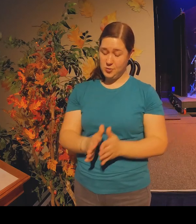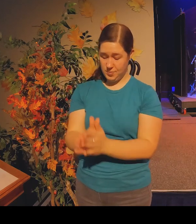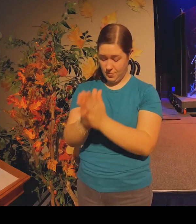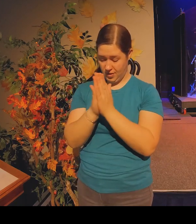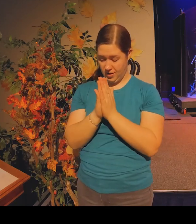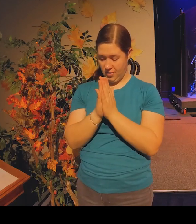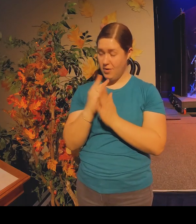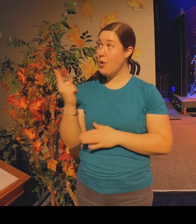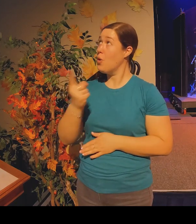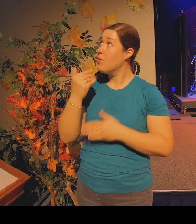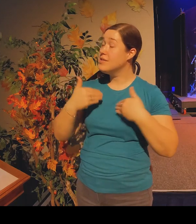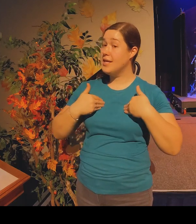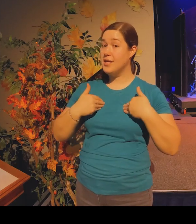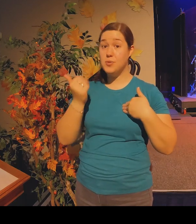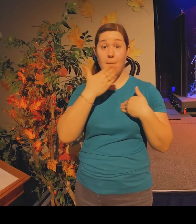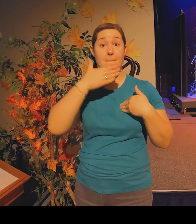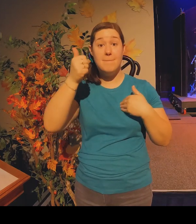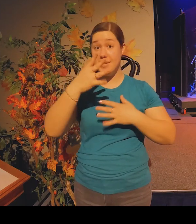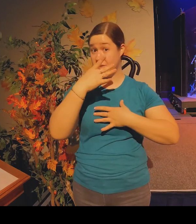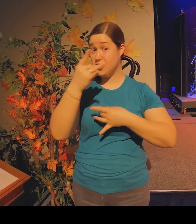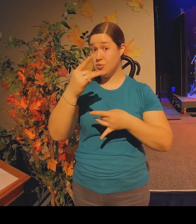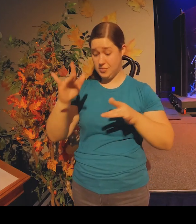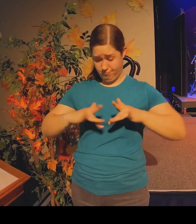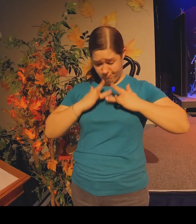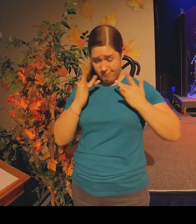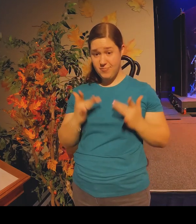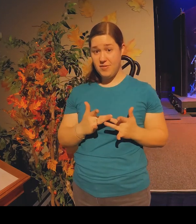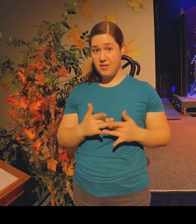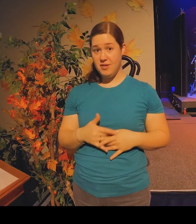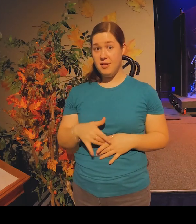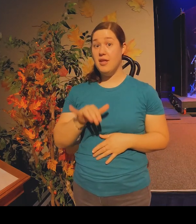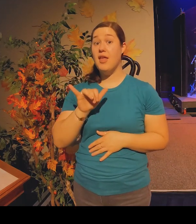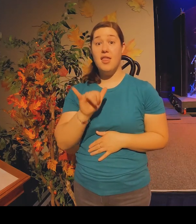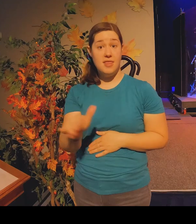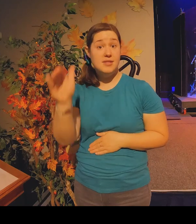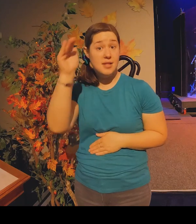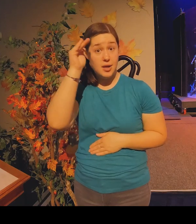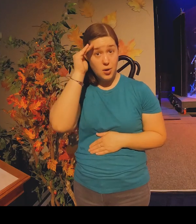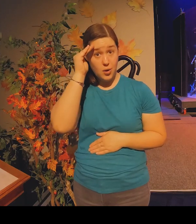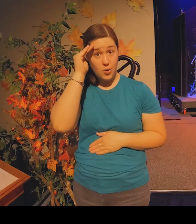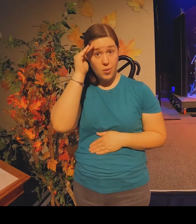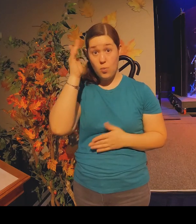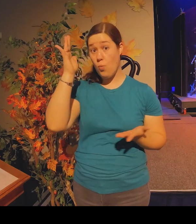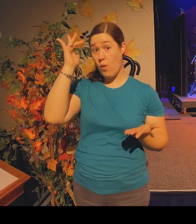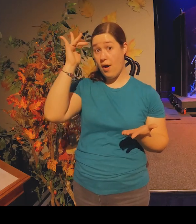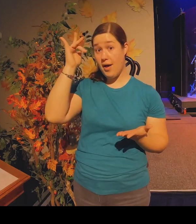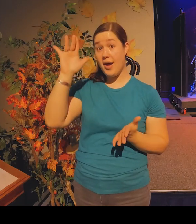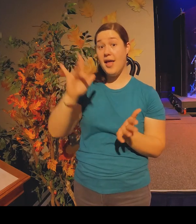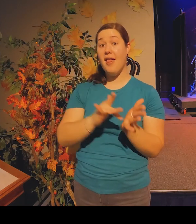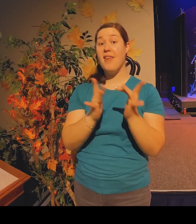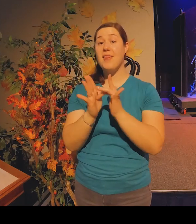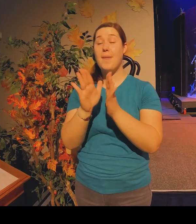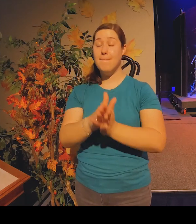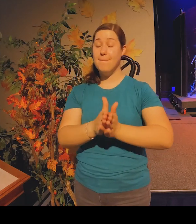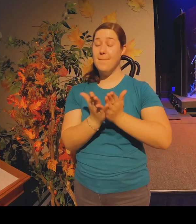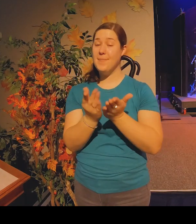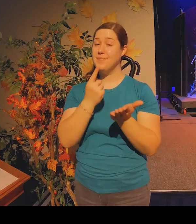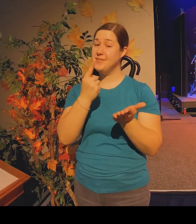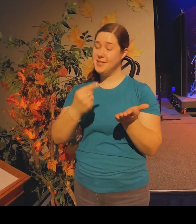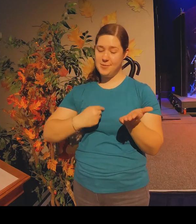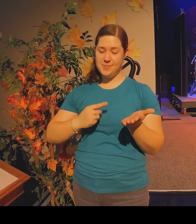interest at heart. And this I know, for the Bible tells me so.